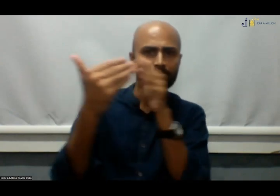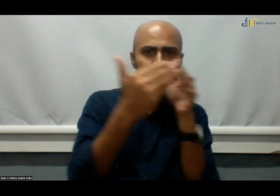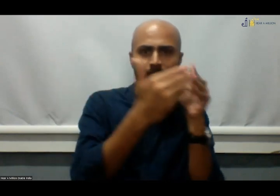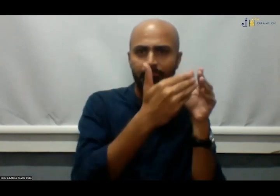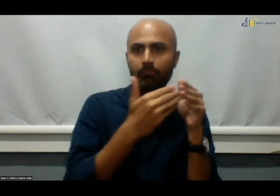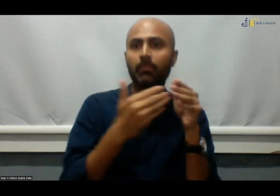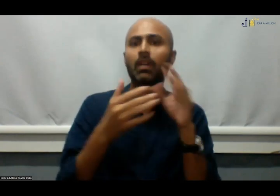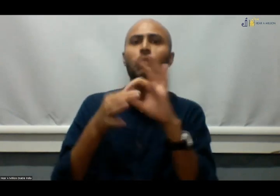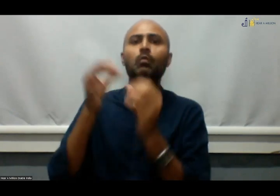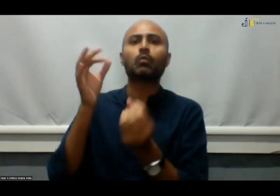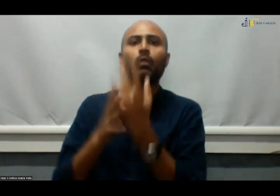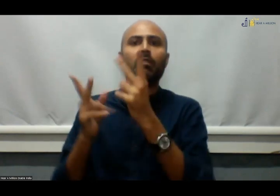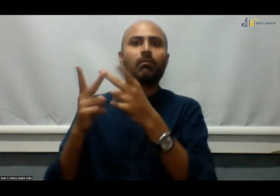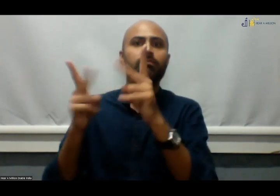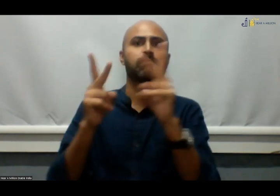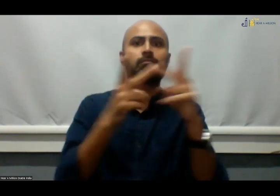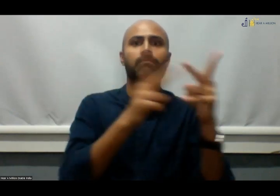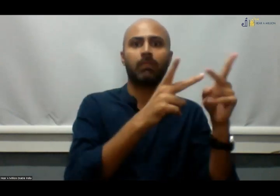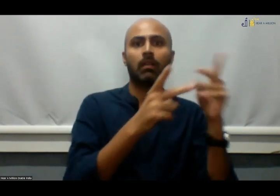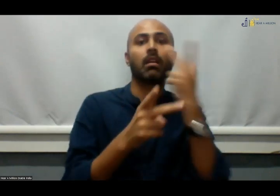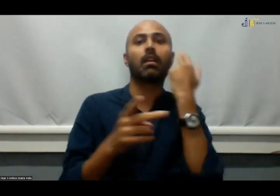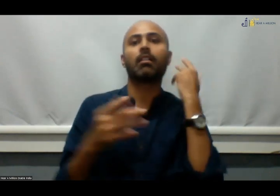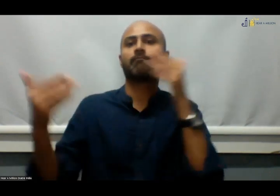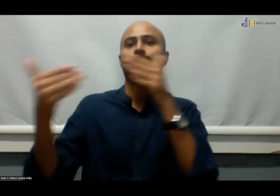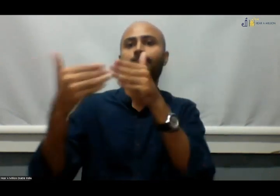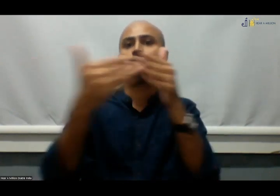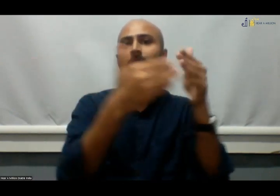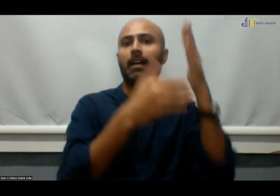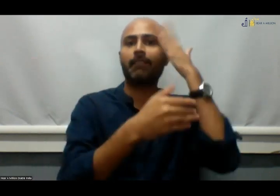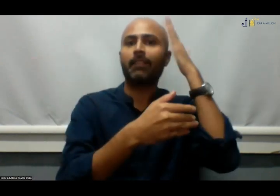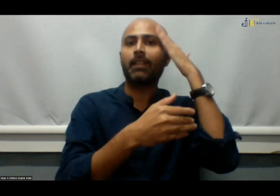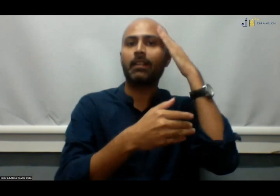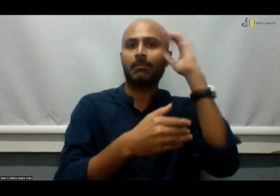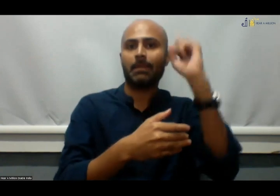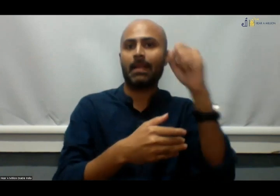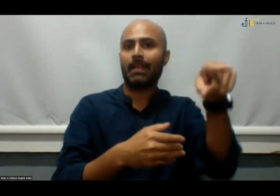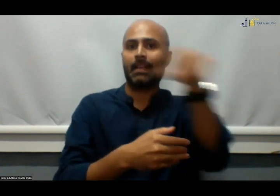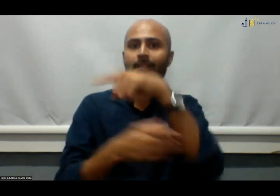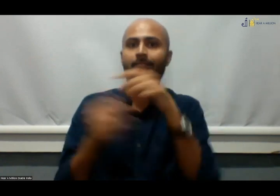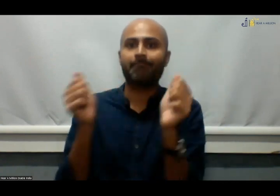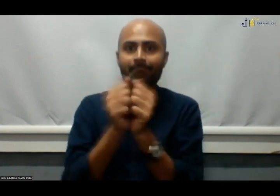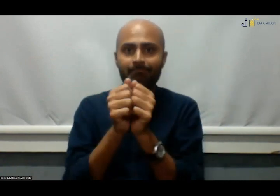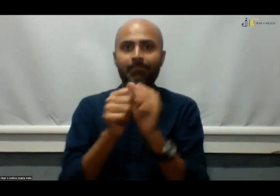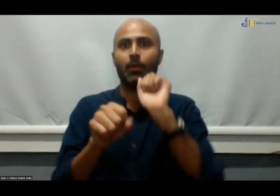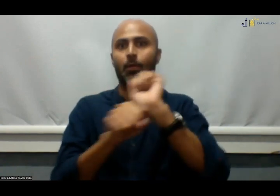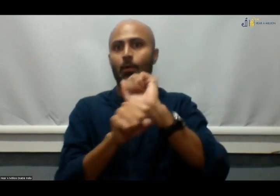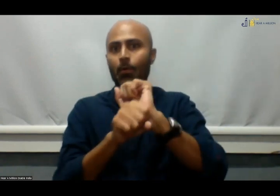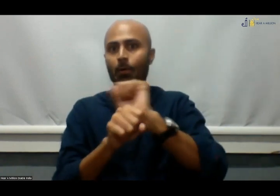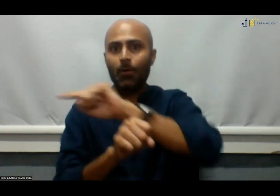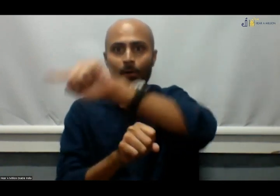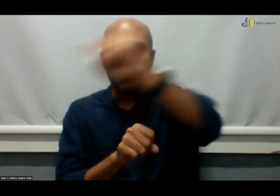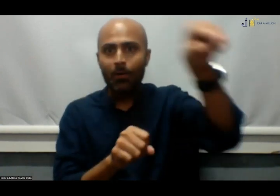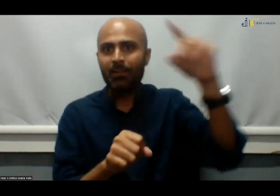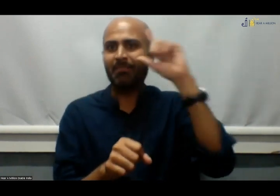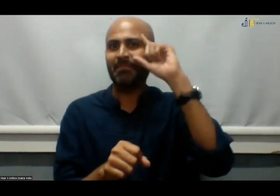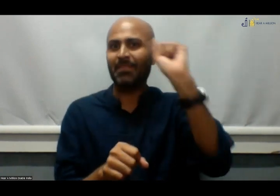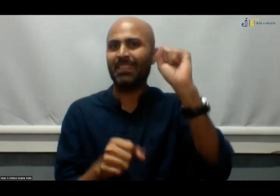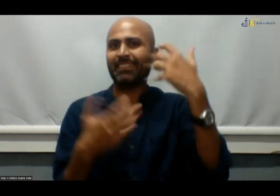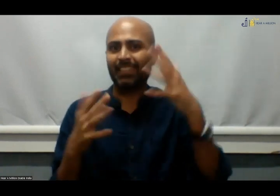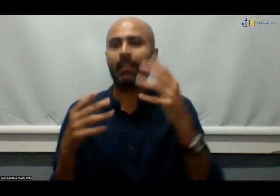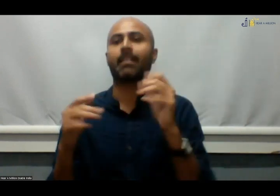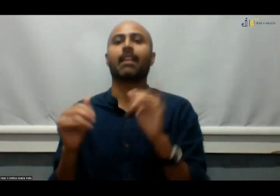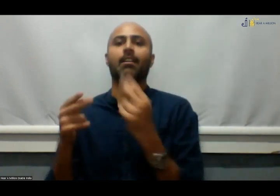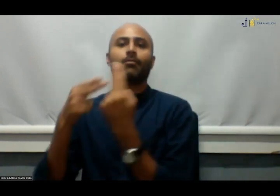people as well who are working with multiple different organizations and who remember working